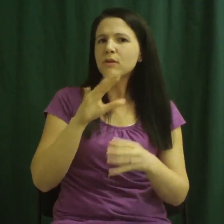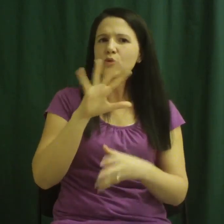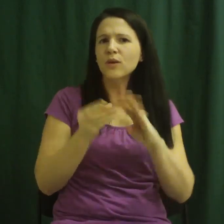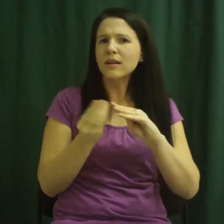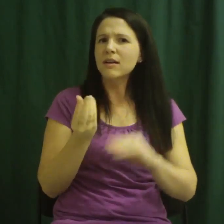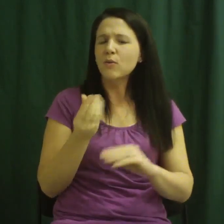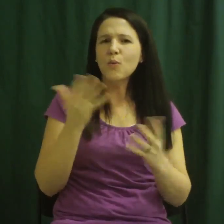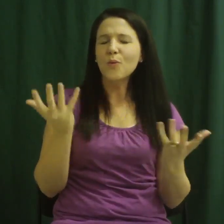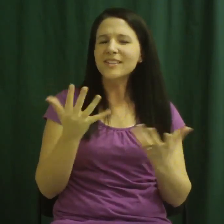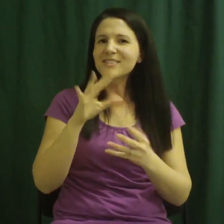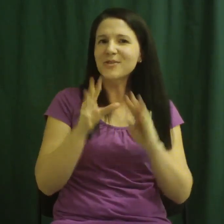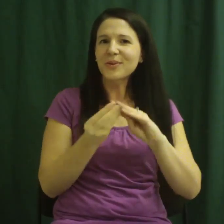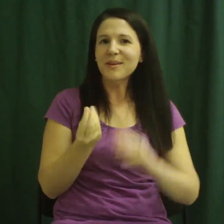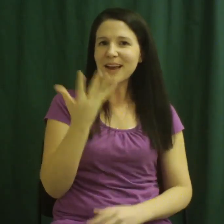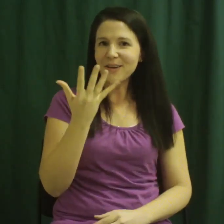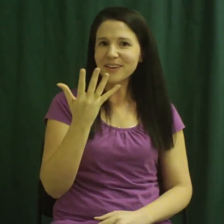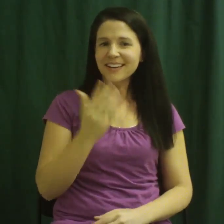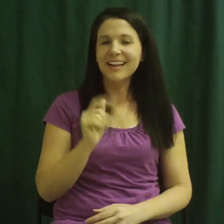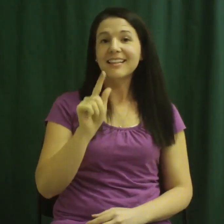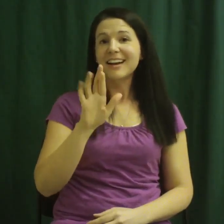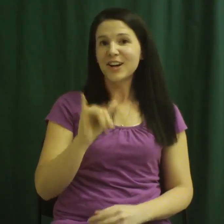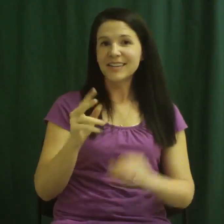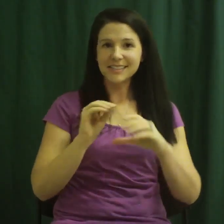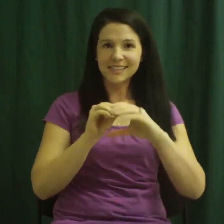Larry is saving 10 cents a day.